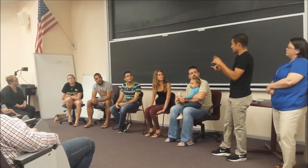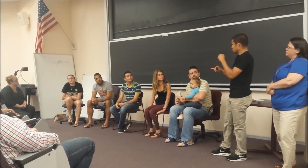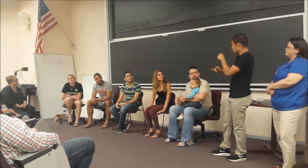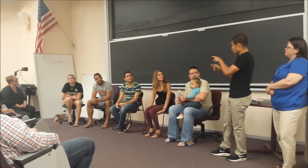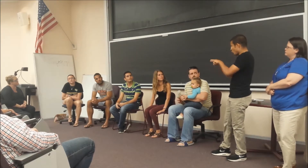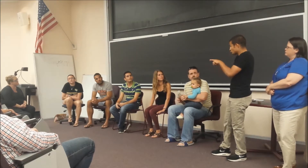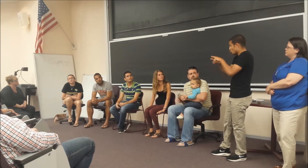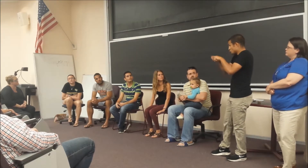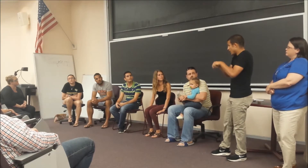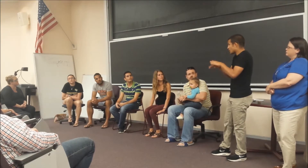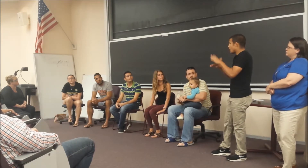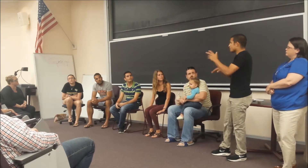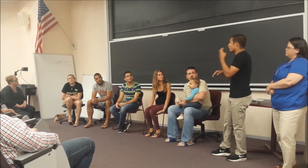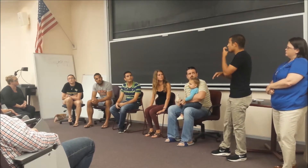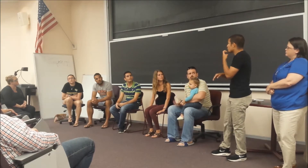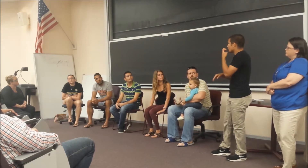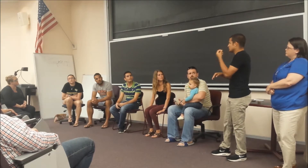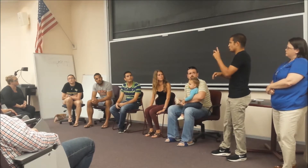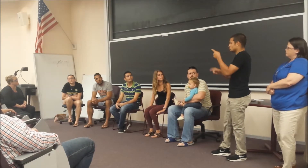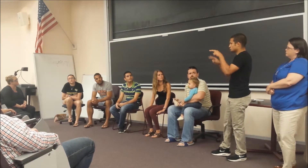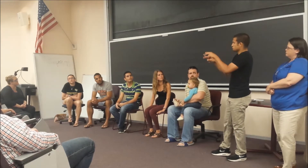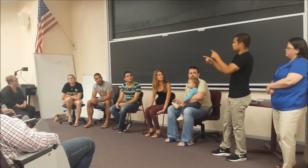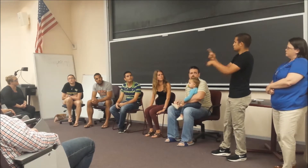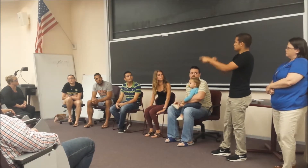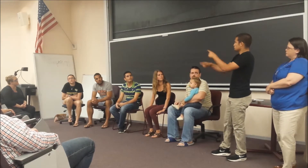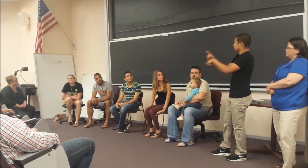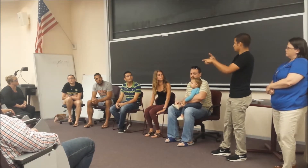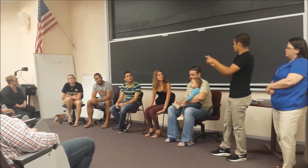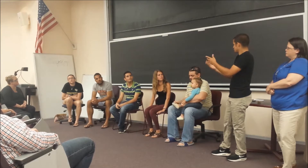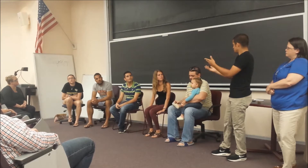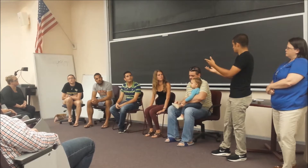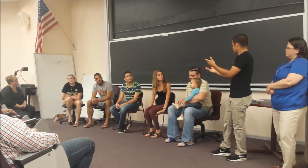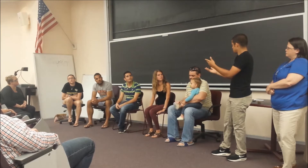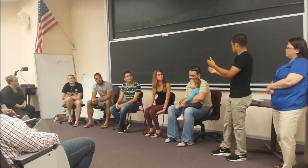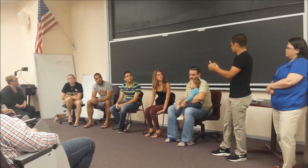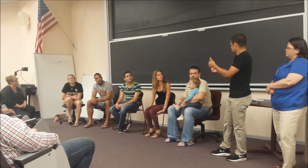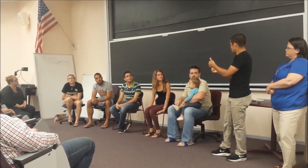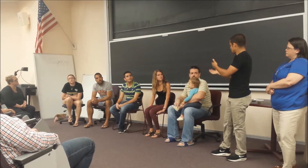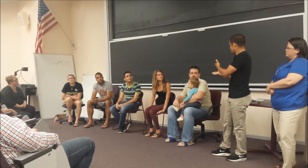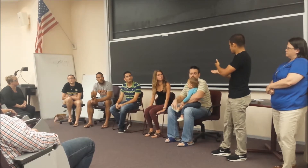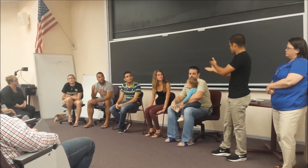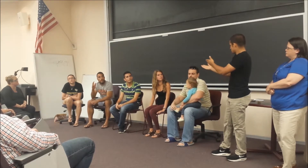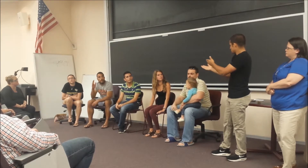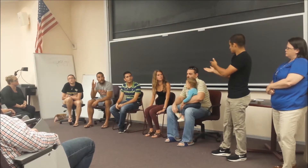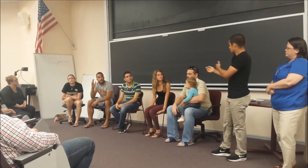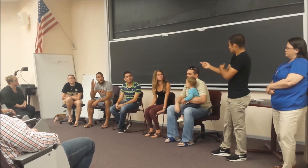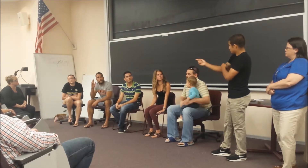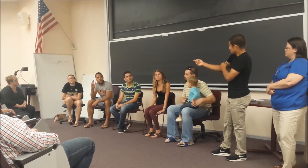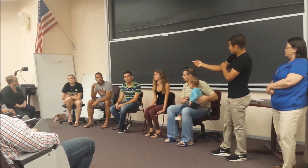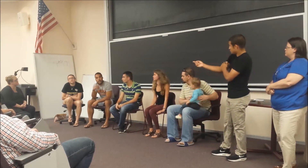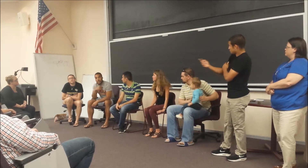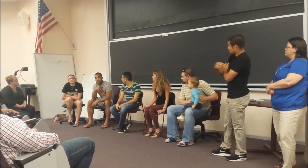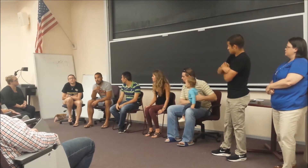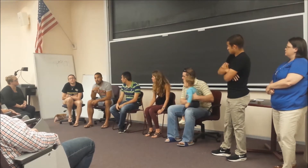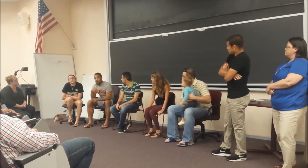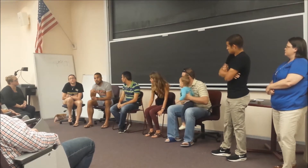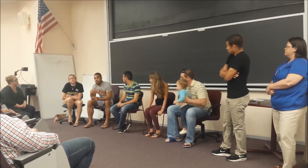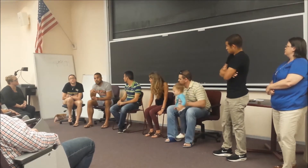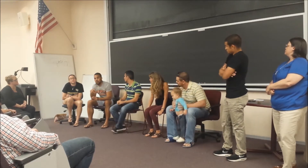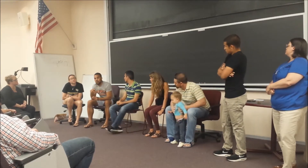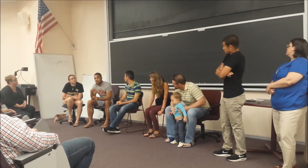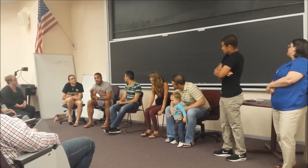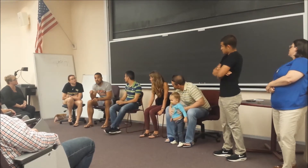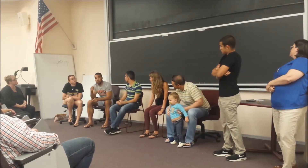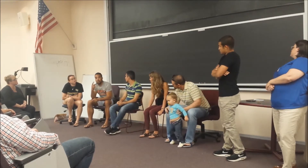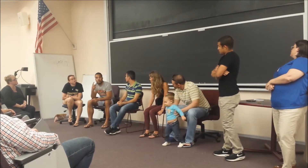first person that you met that used sign language and used oral language at the same time, maybe with sign as